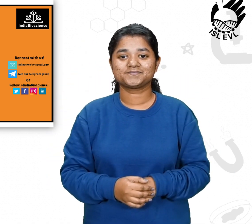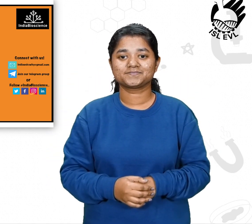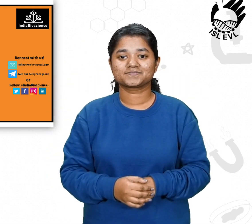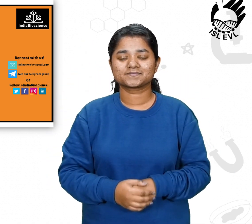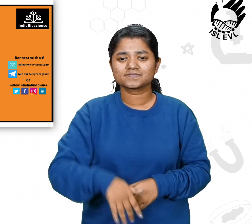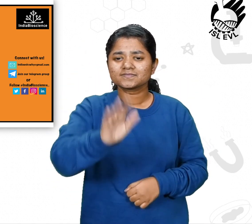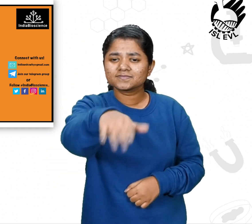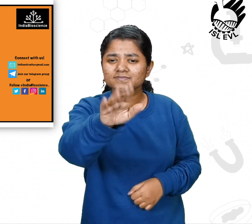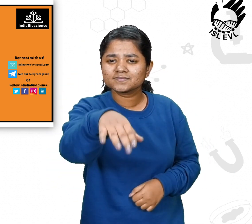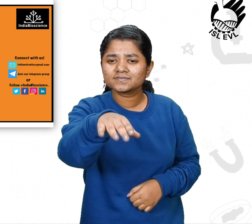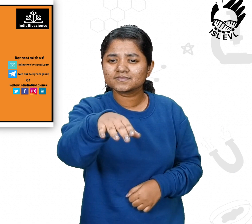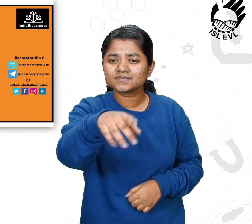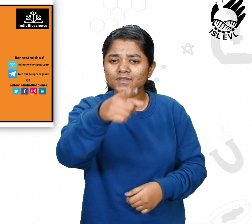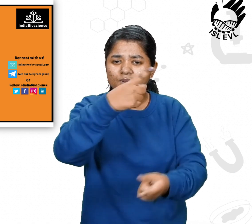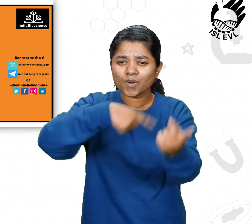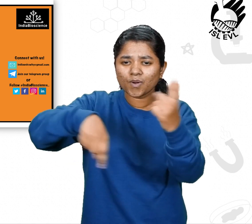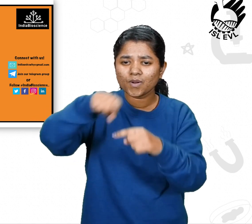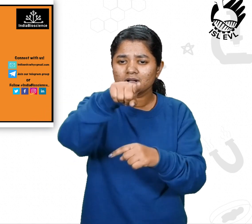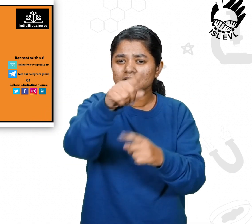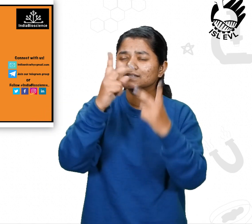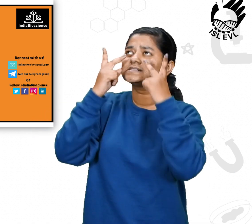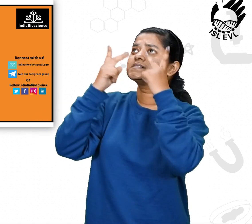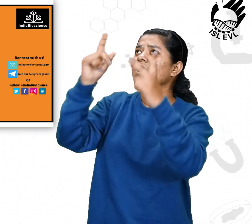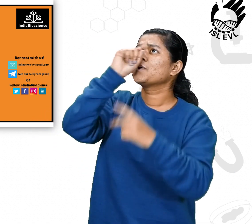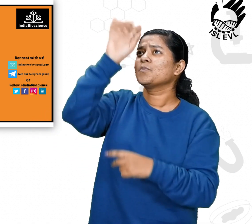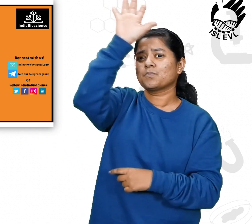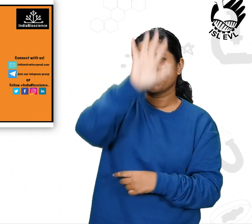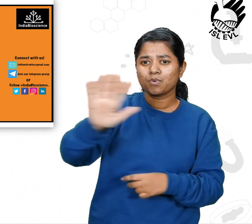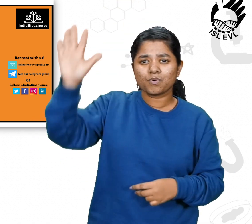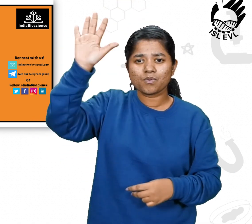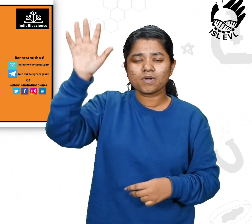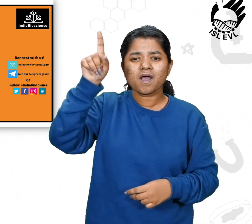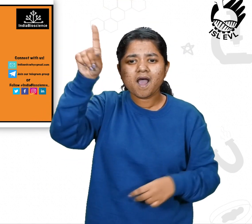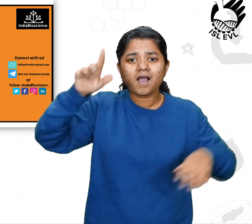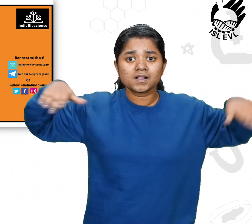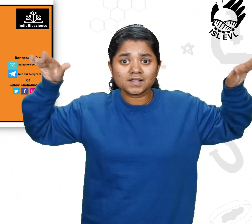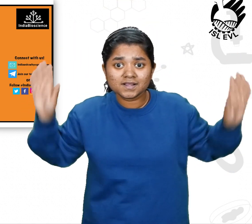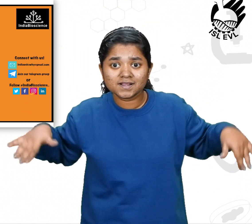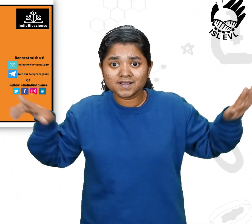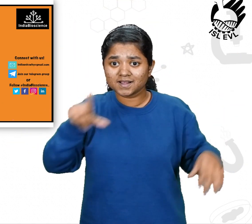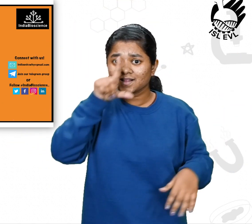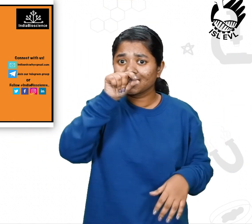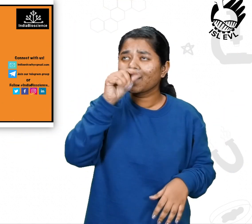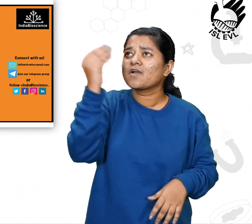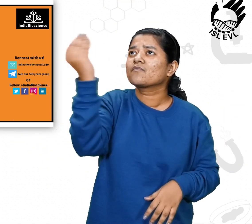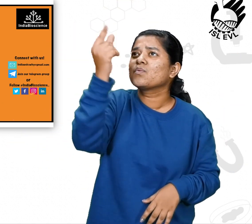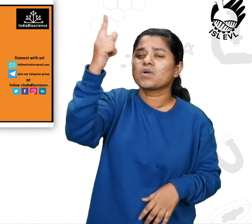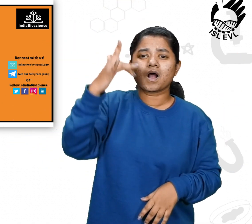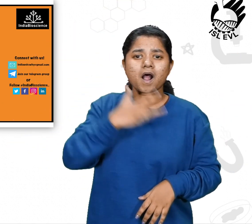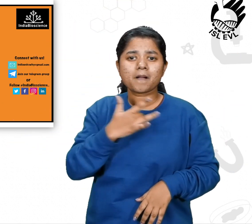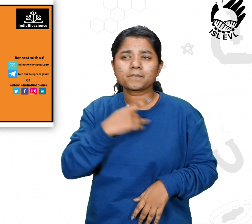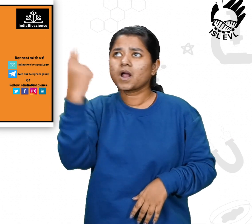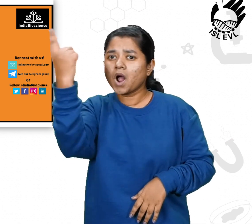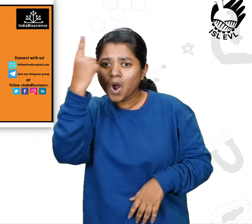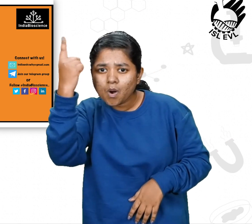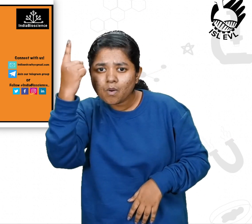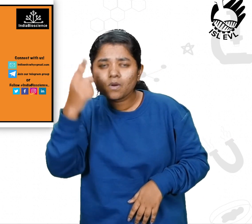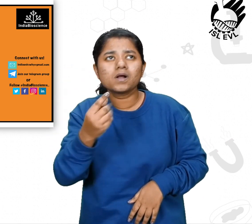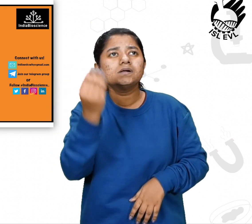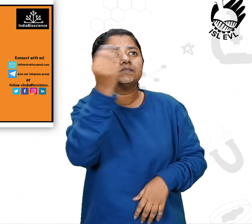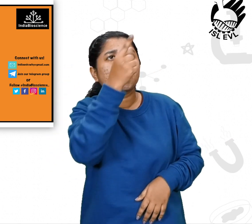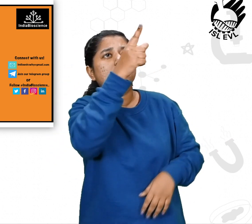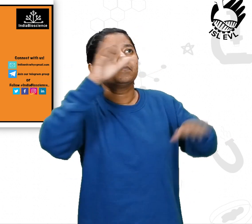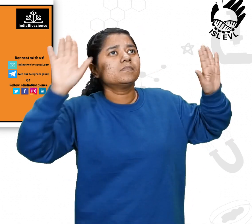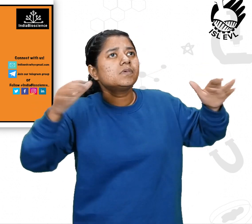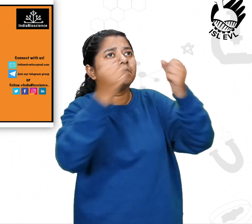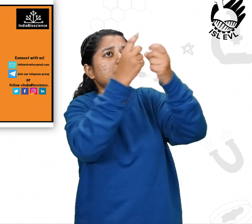Have you ever looked up at the sky and wondered why some birds fly in groups? Well, Utsuka and